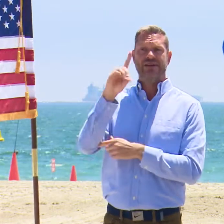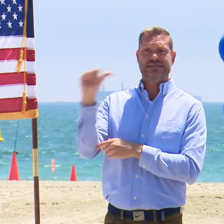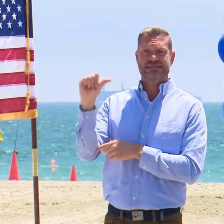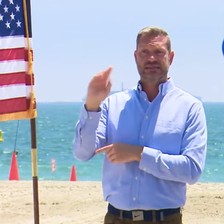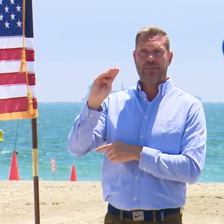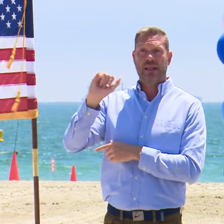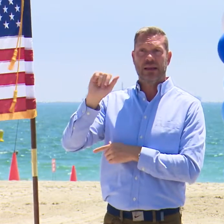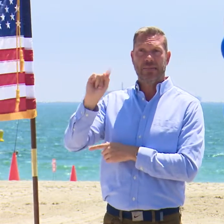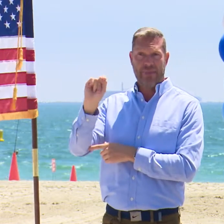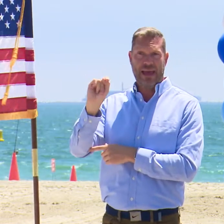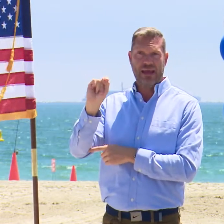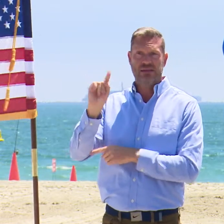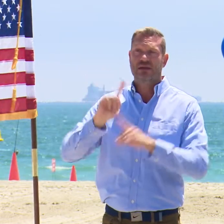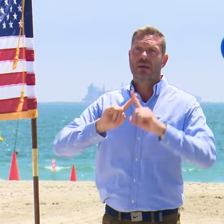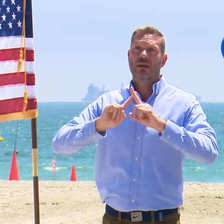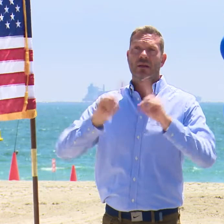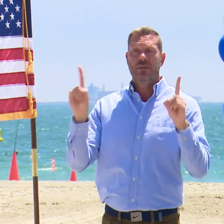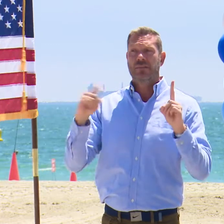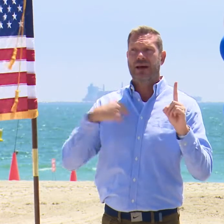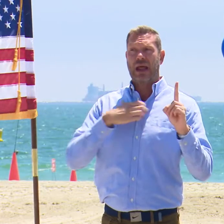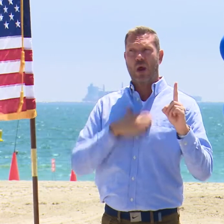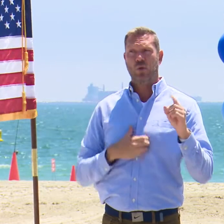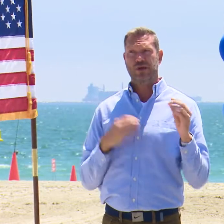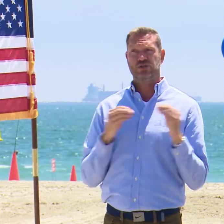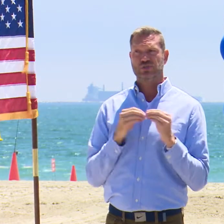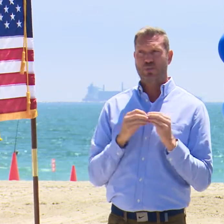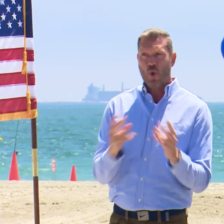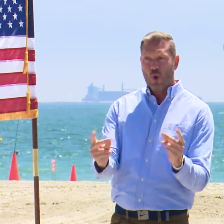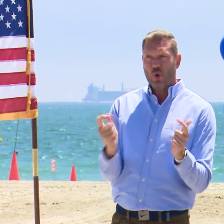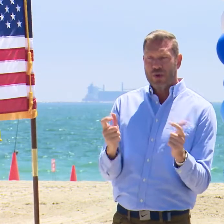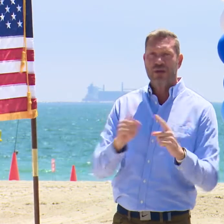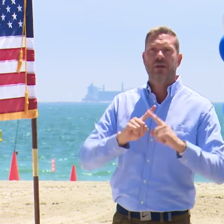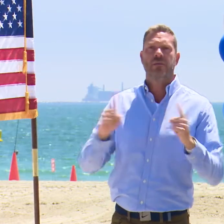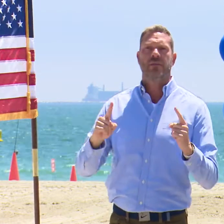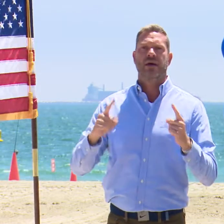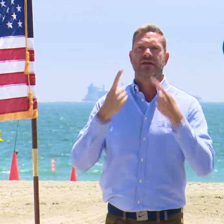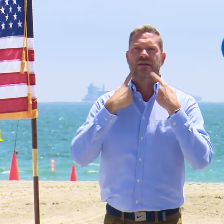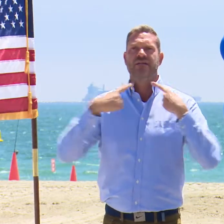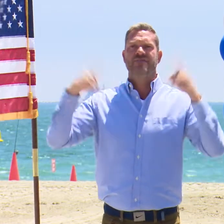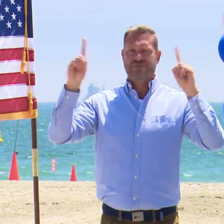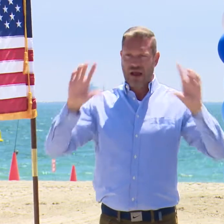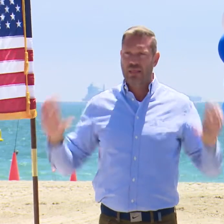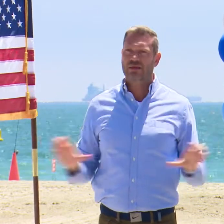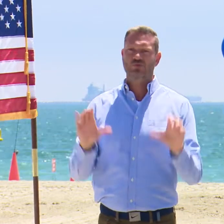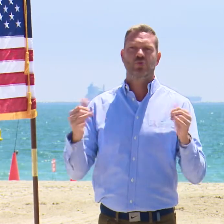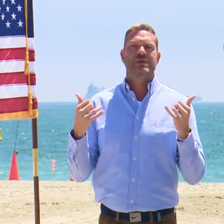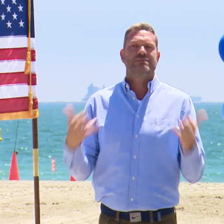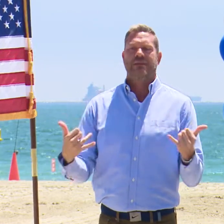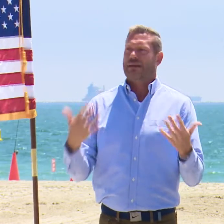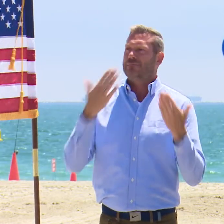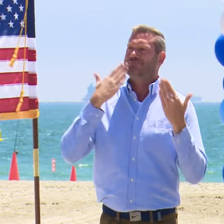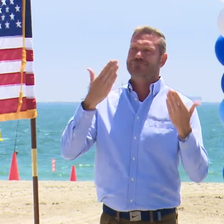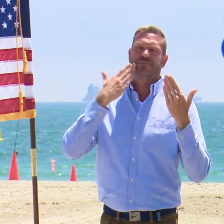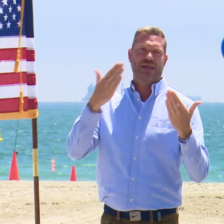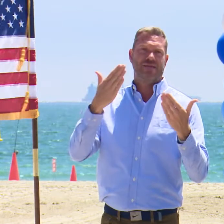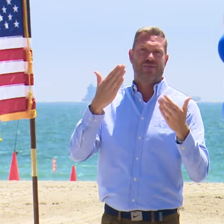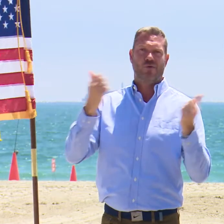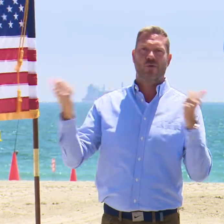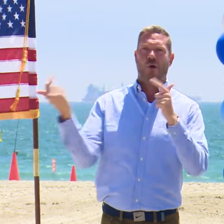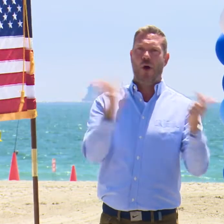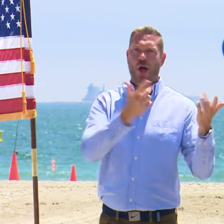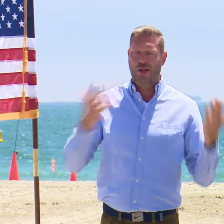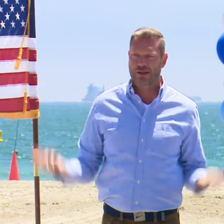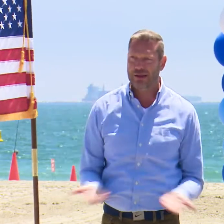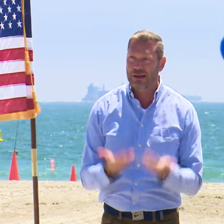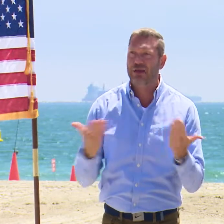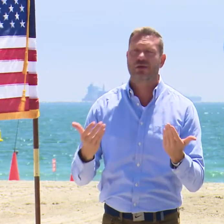been earlier on this, but I'm so glad that we're finally doing it now. And I'm really grateful to have everybody here. So thank you for